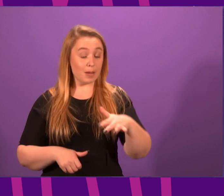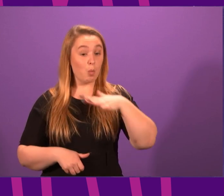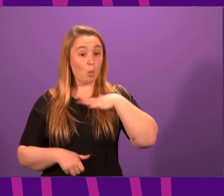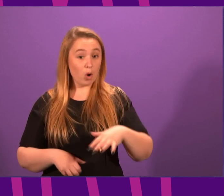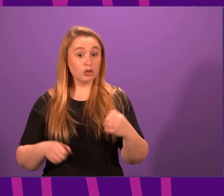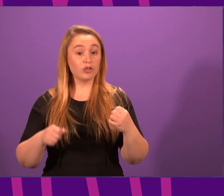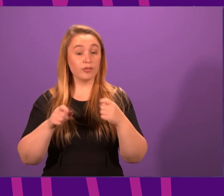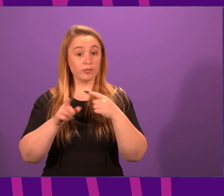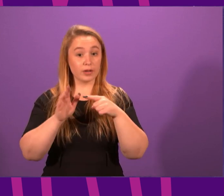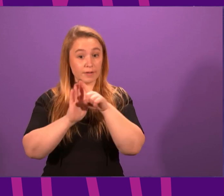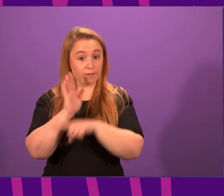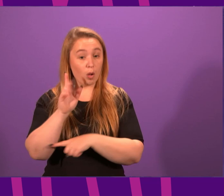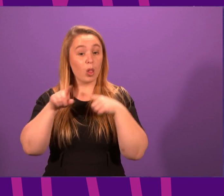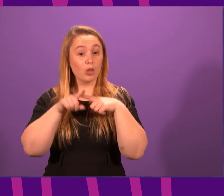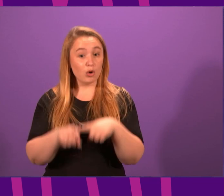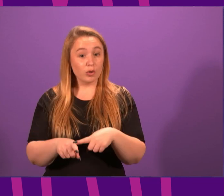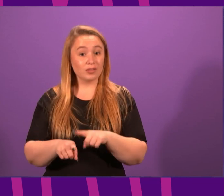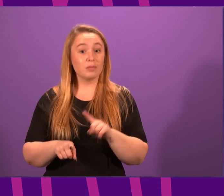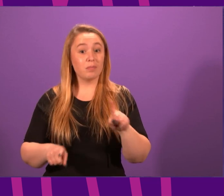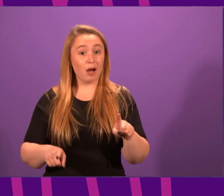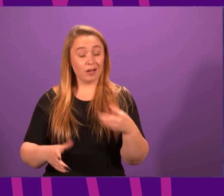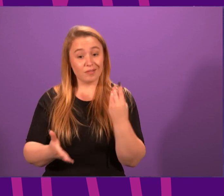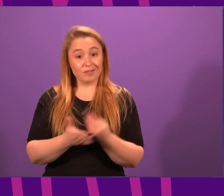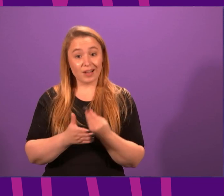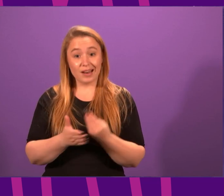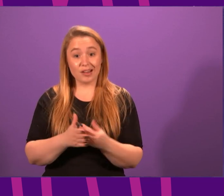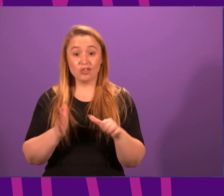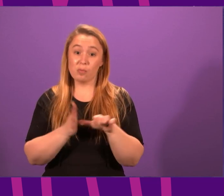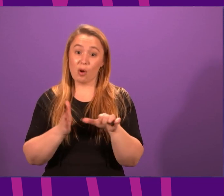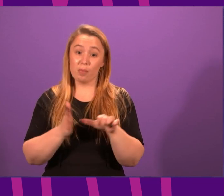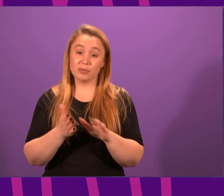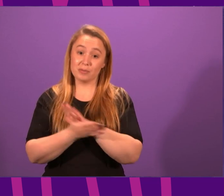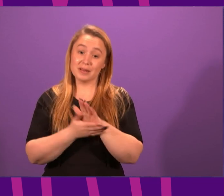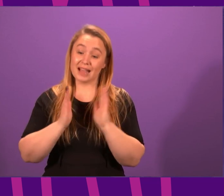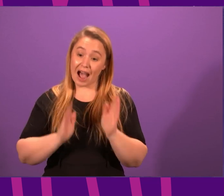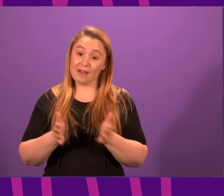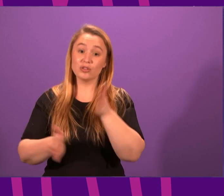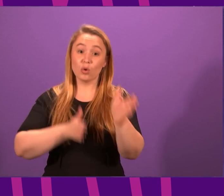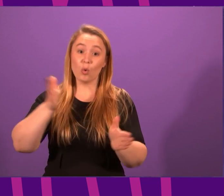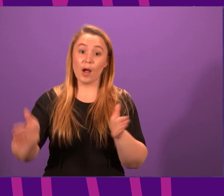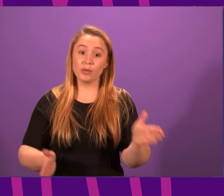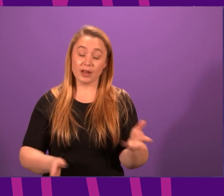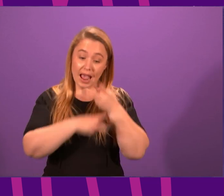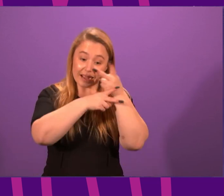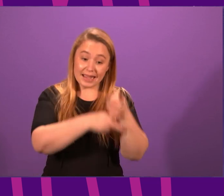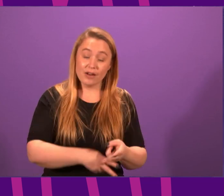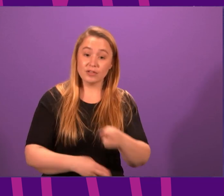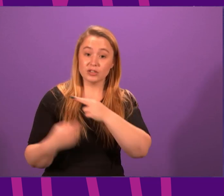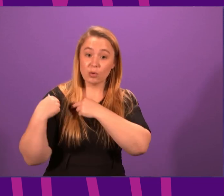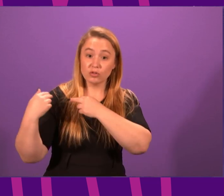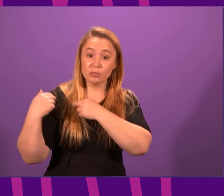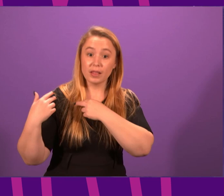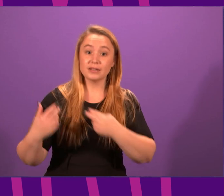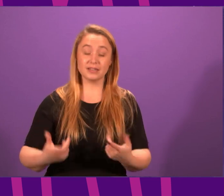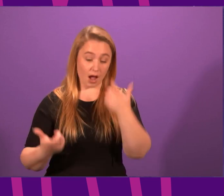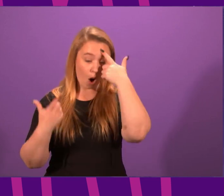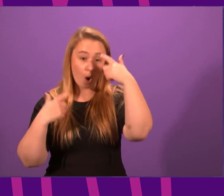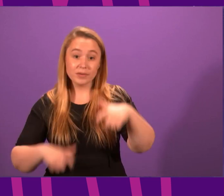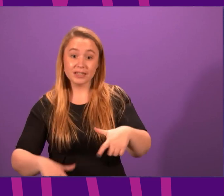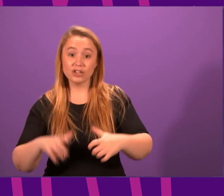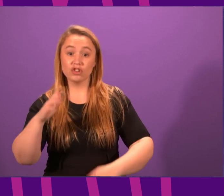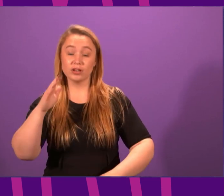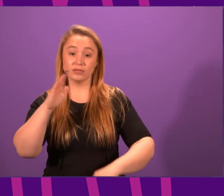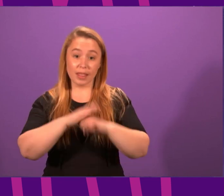to recognise that people have really difficult financial constraints, sometimes caring responsibilities, sometimes restrictions in their accommodation, sometimes